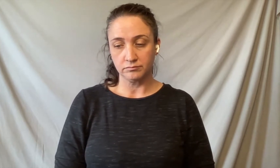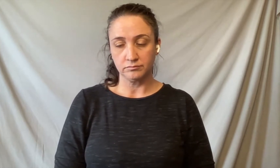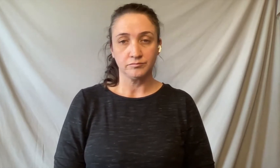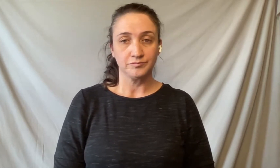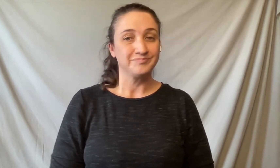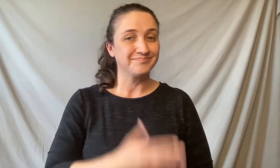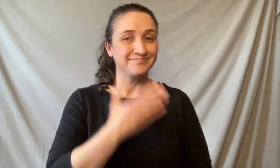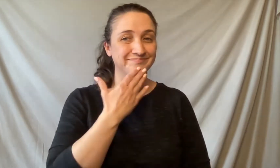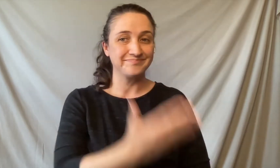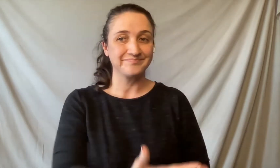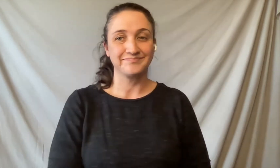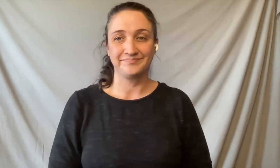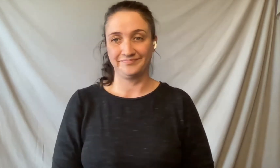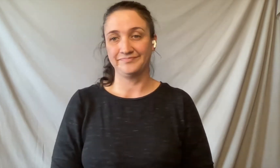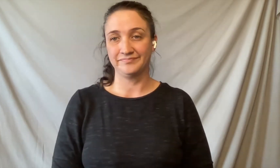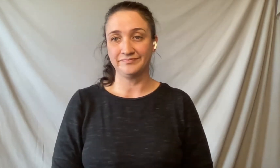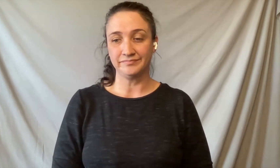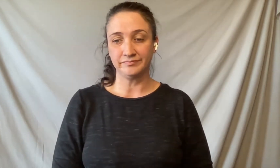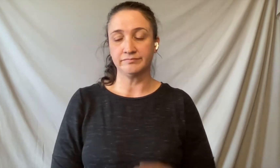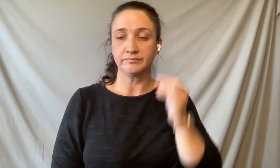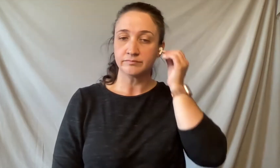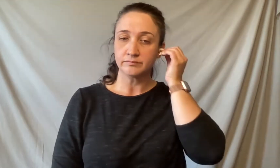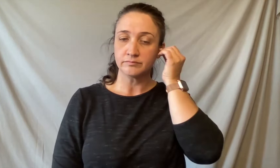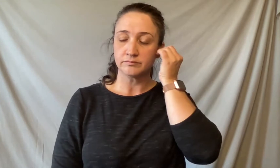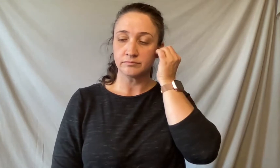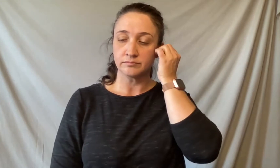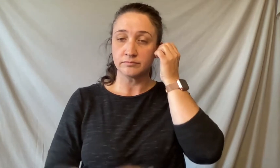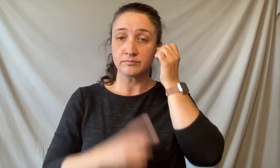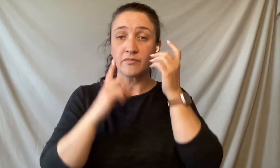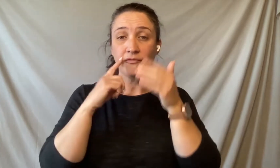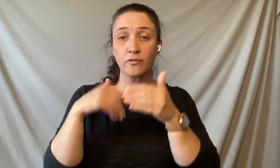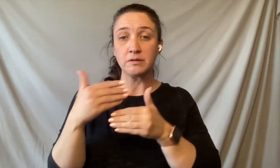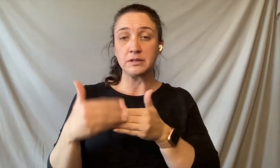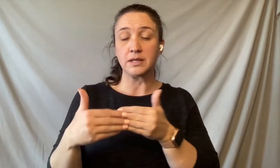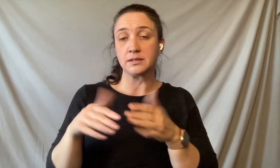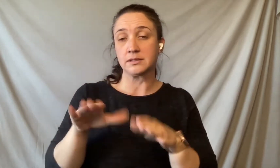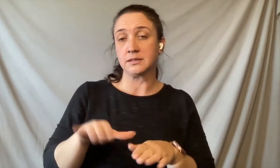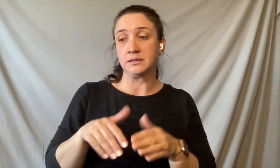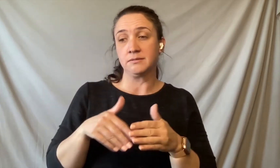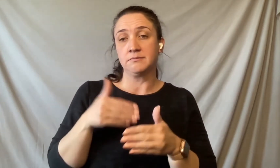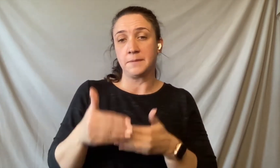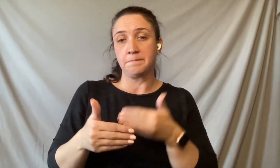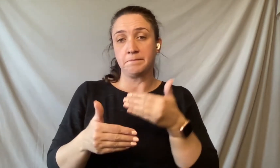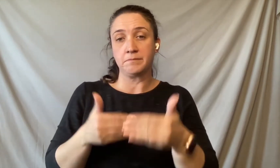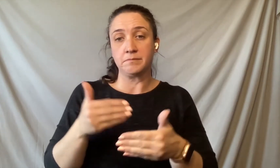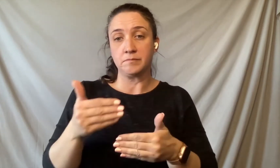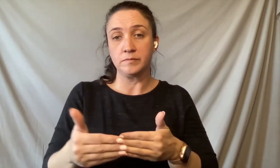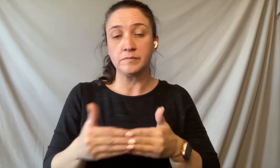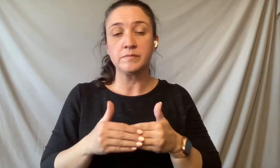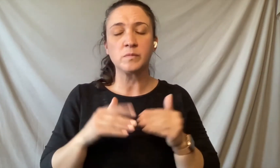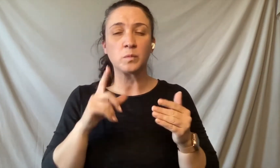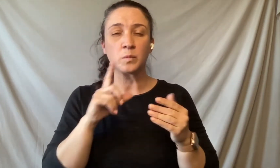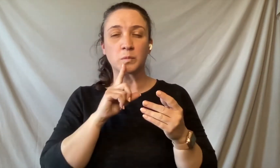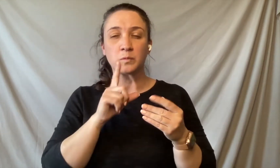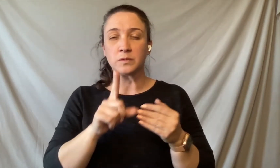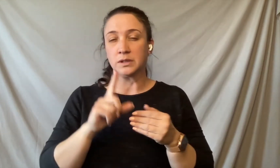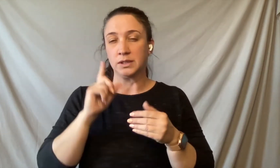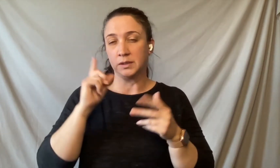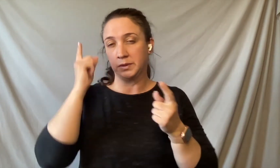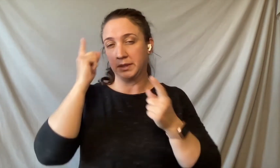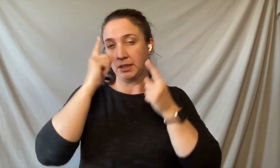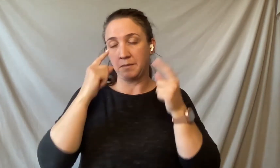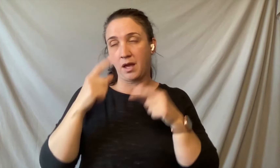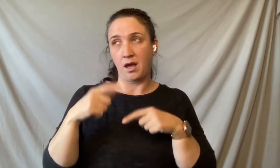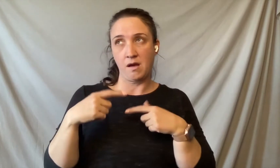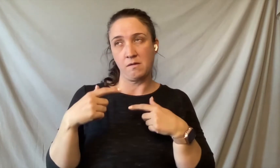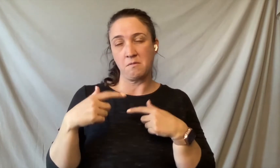Thank you. For next steps, really, we're looking at these 3 to 5 big ideas. I'm